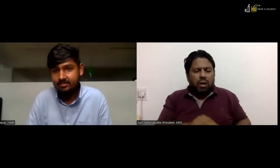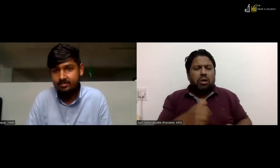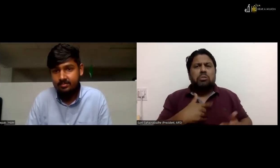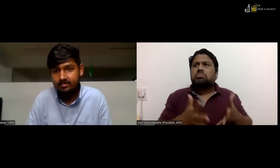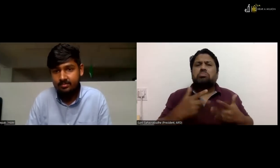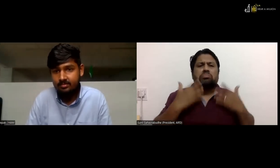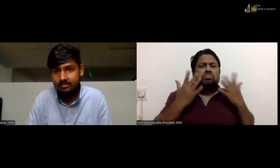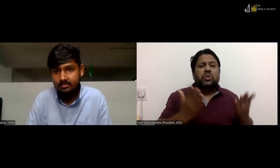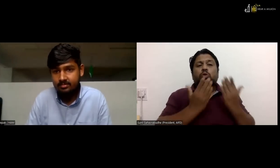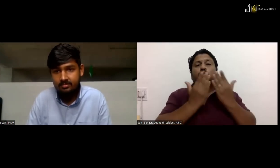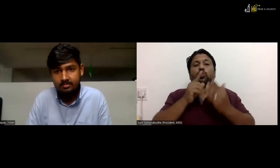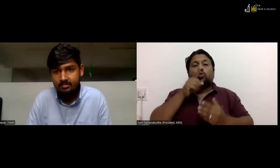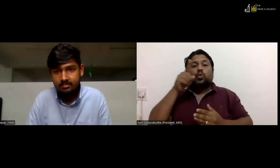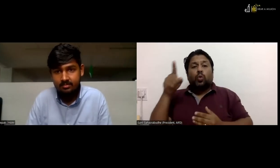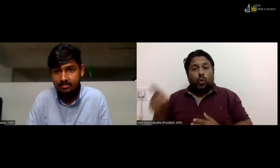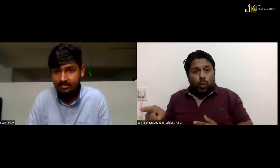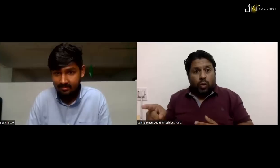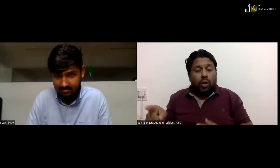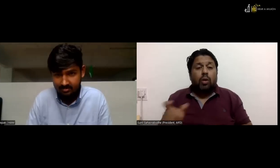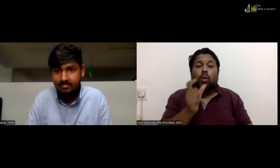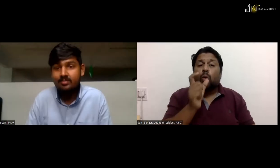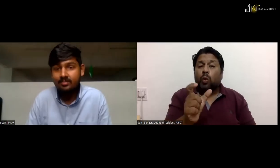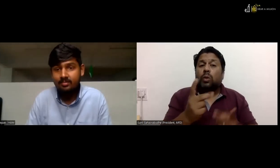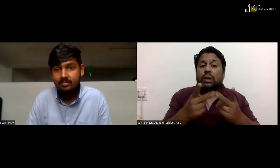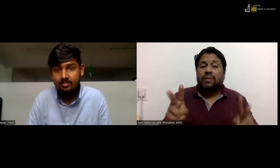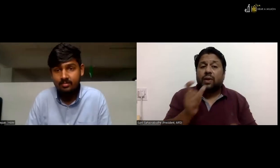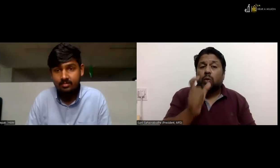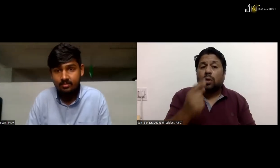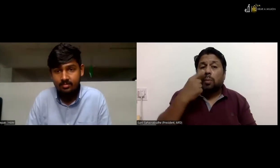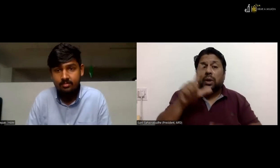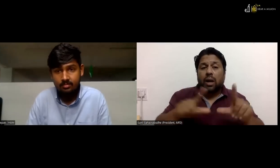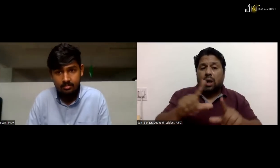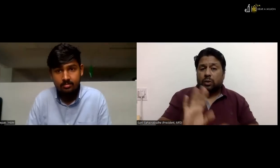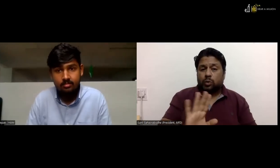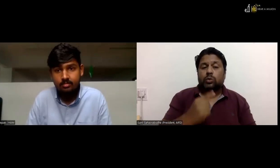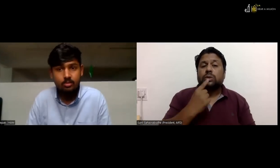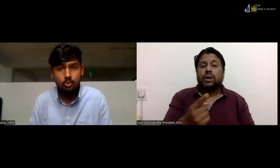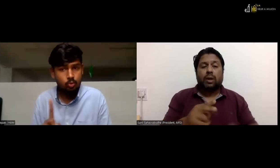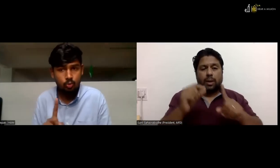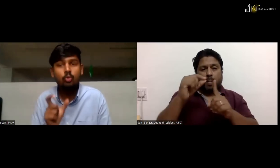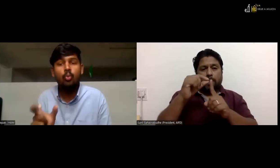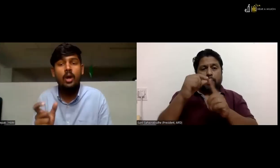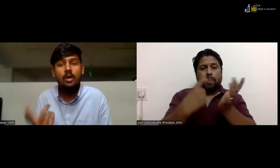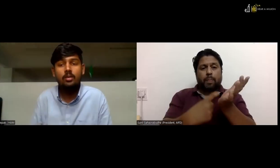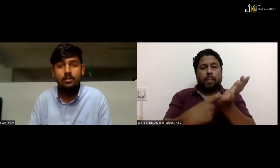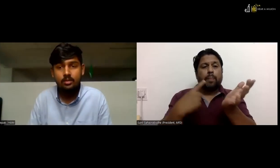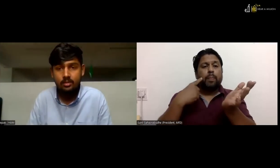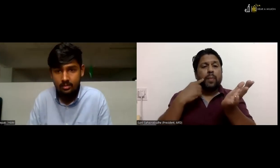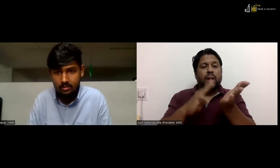in the families where the persons are mostly hearing, they are communicating through different spoken